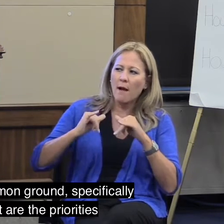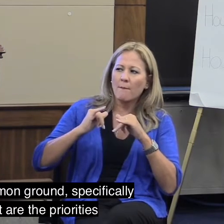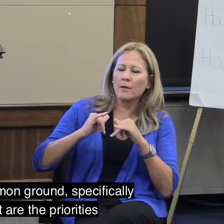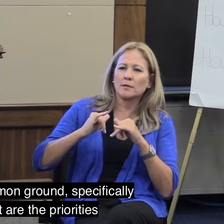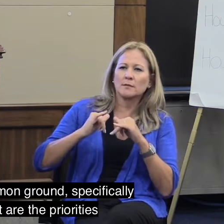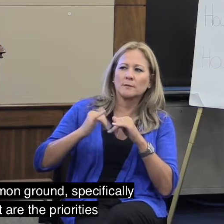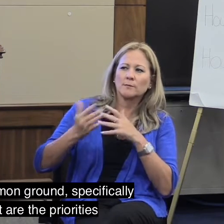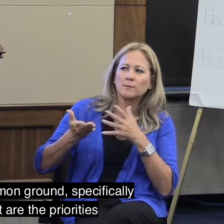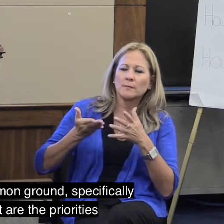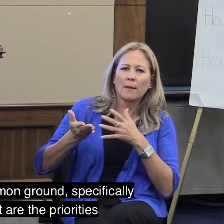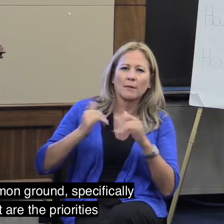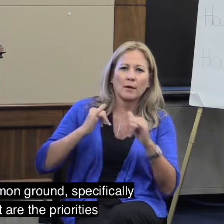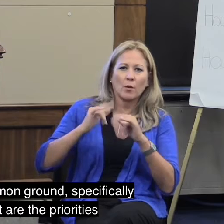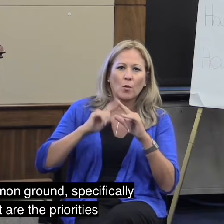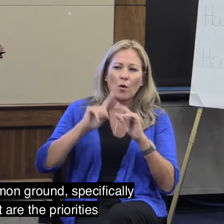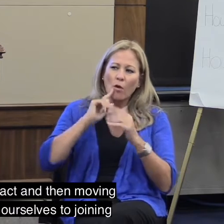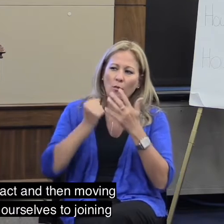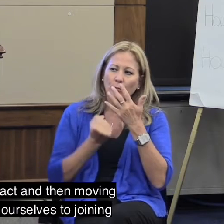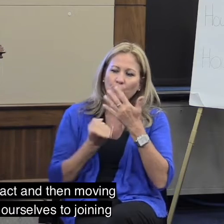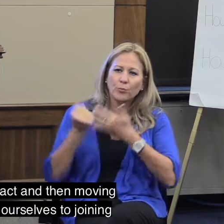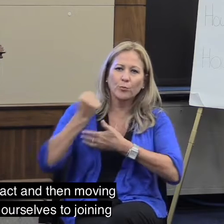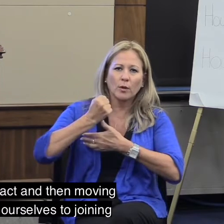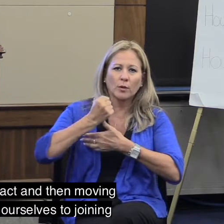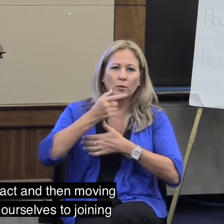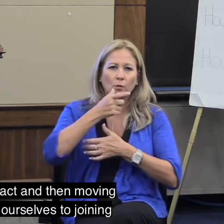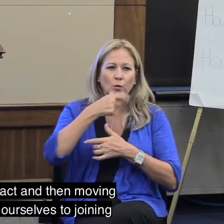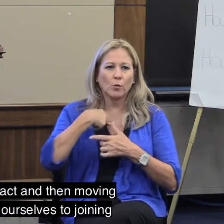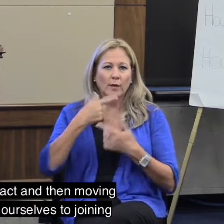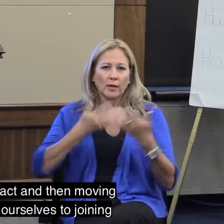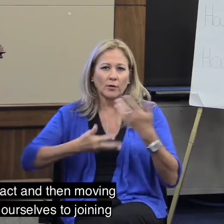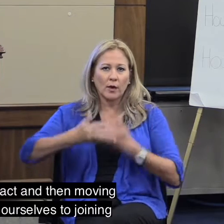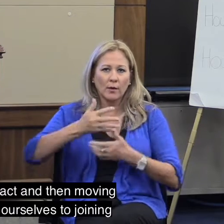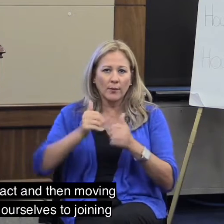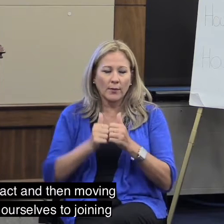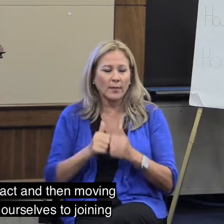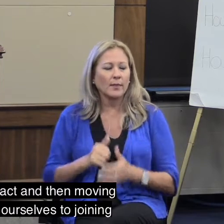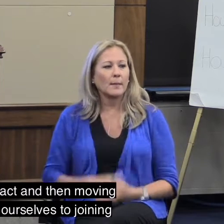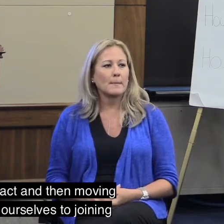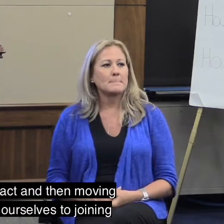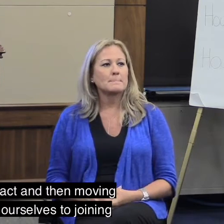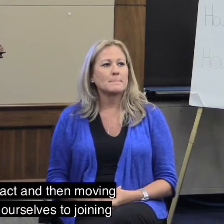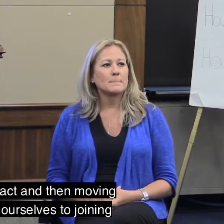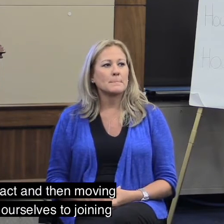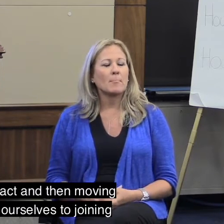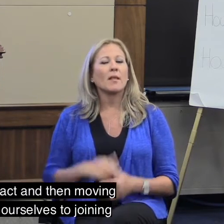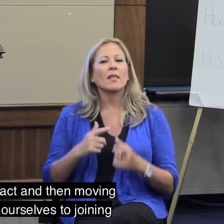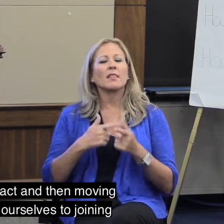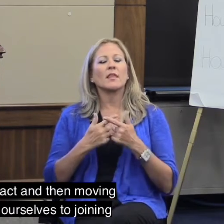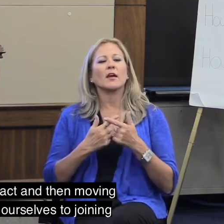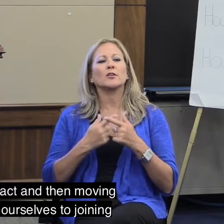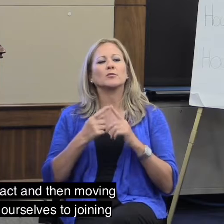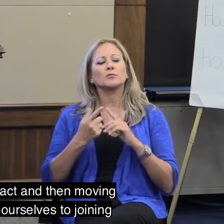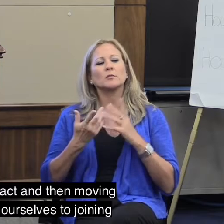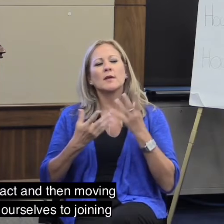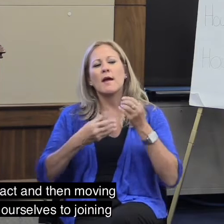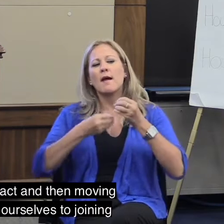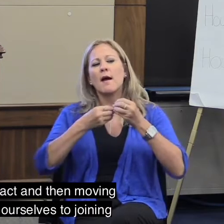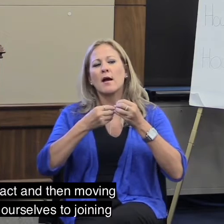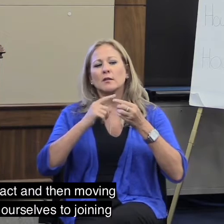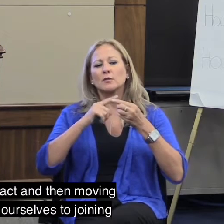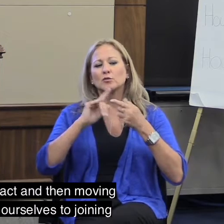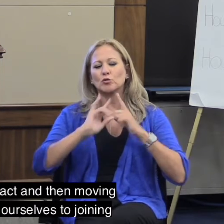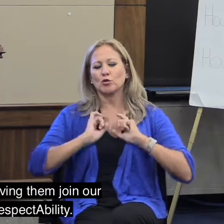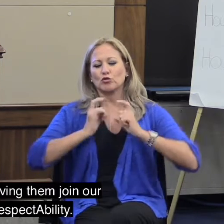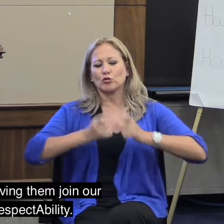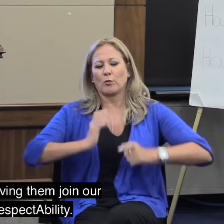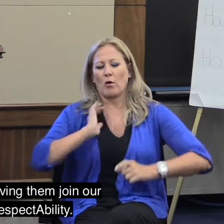regarding what it is that are the priorities of those with whom we interact, and then moving beyond that to contribute ourselves